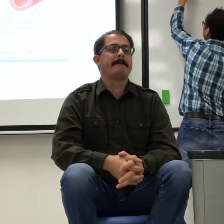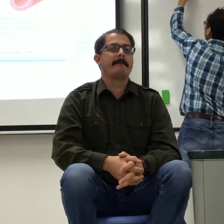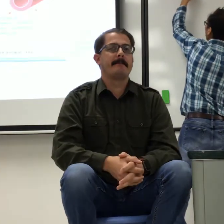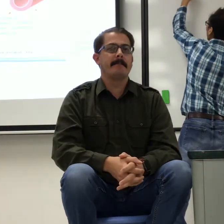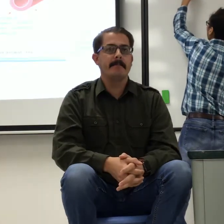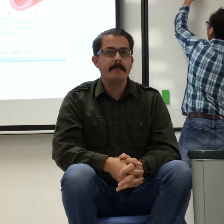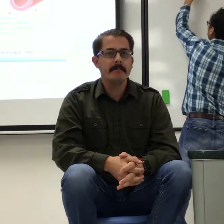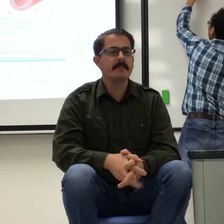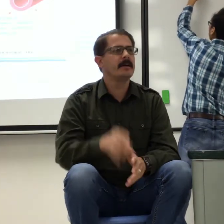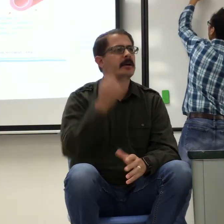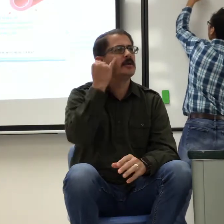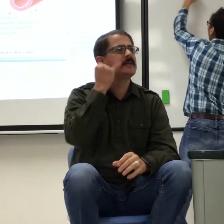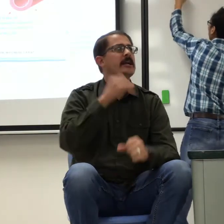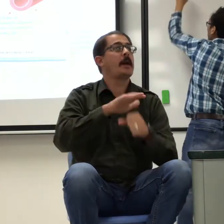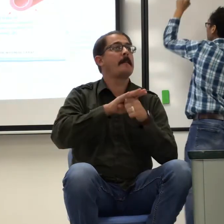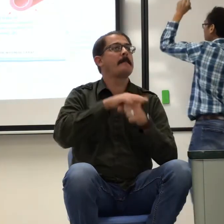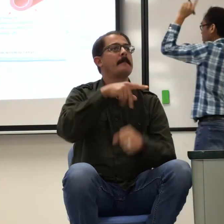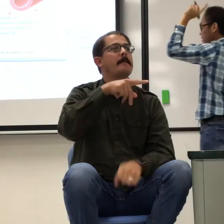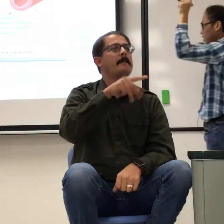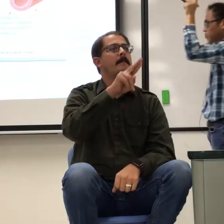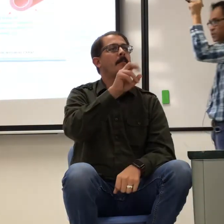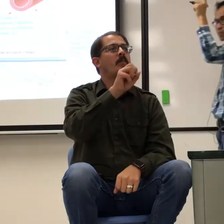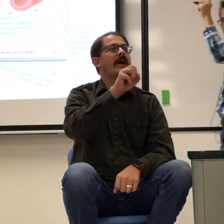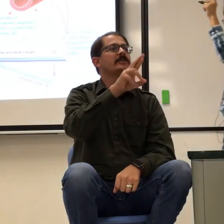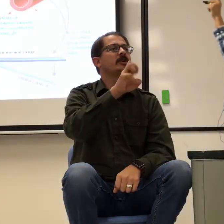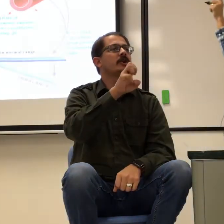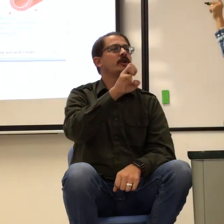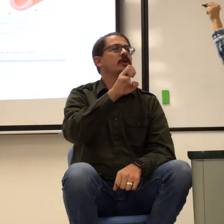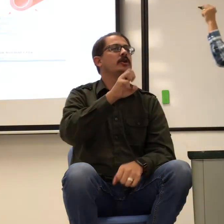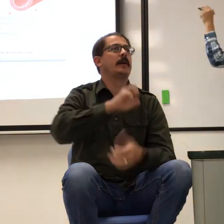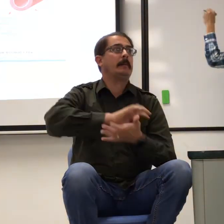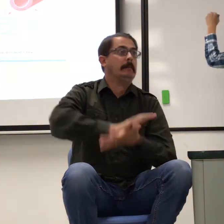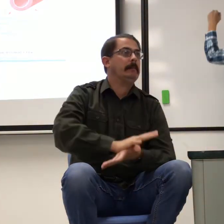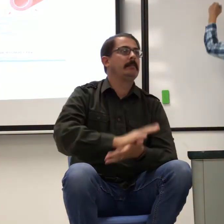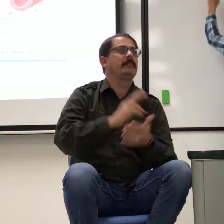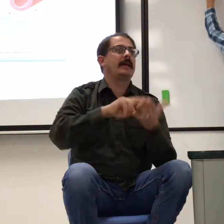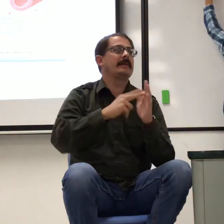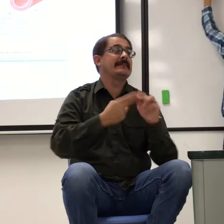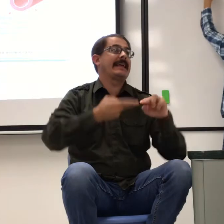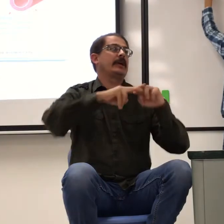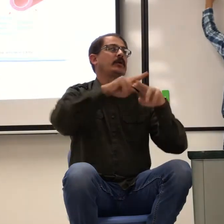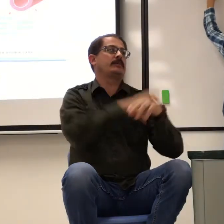Whenever you see the word pressor in physiology, that means increase in blood pressure.